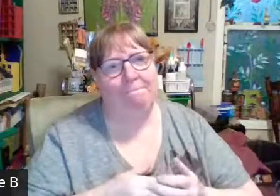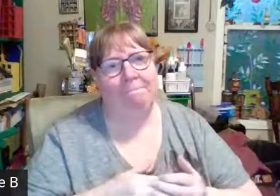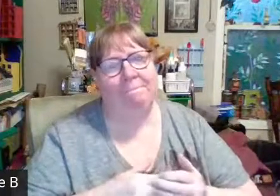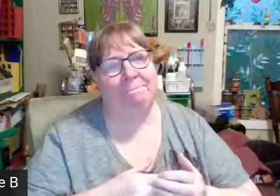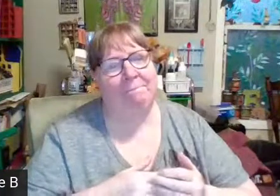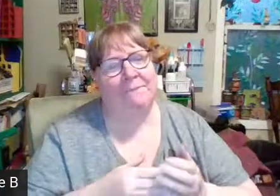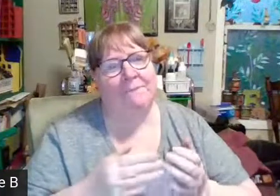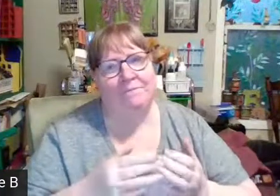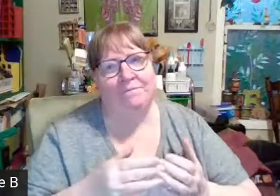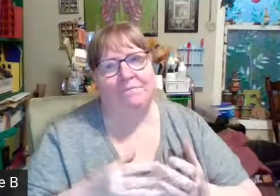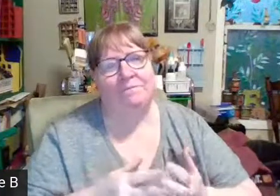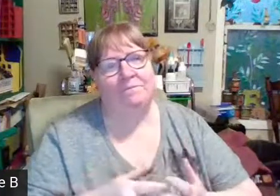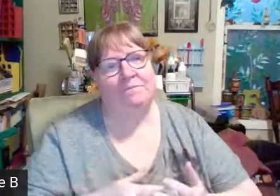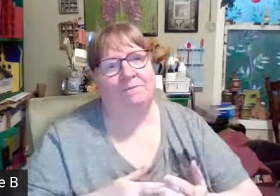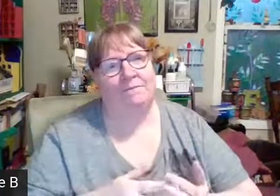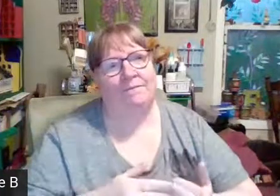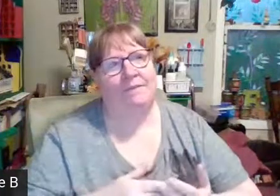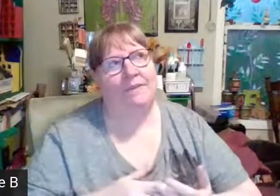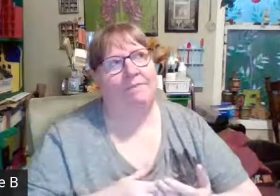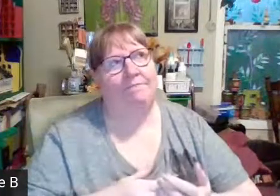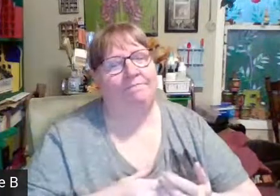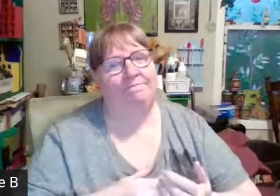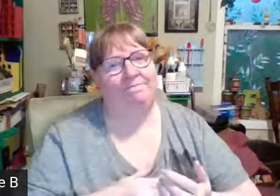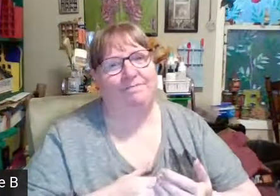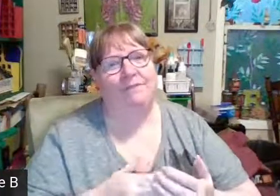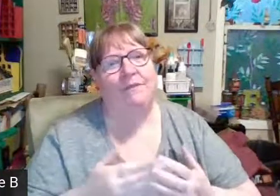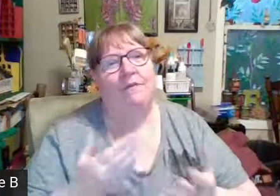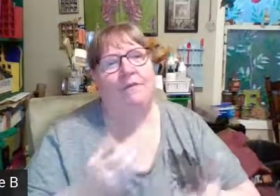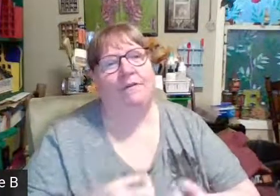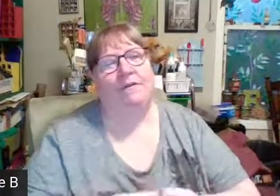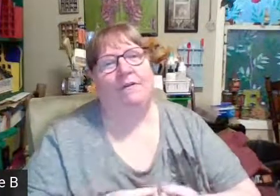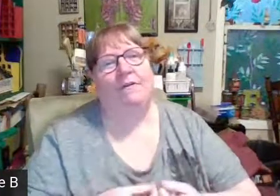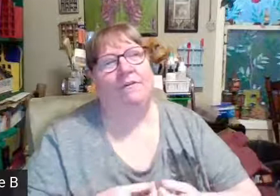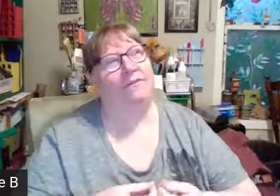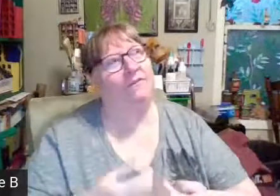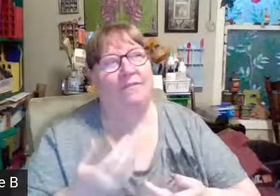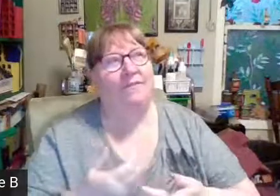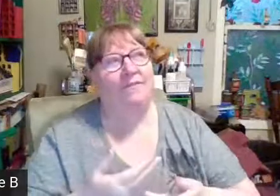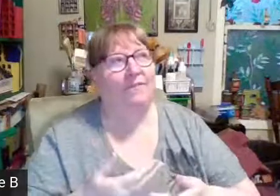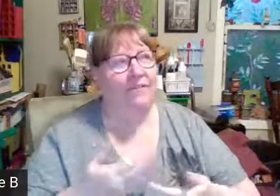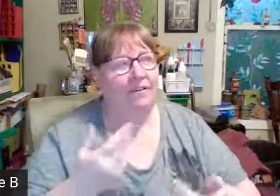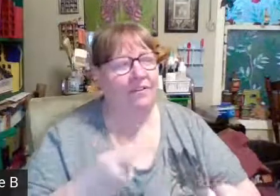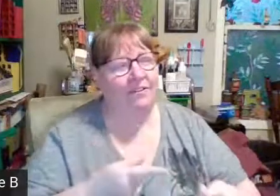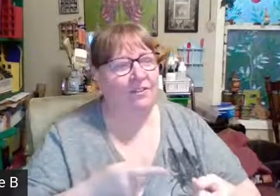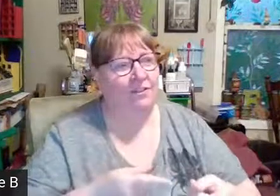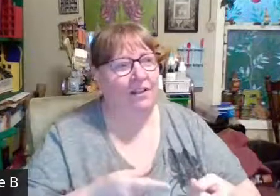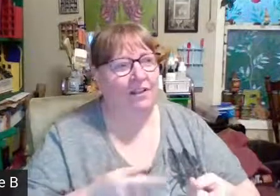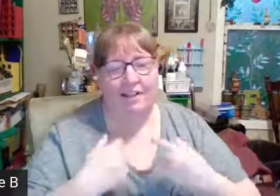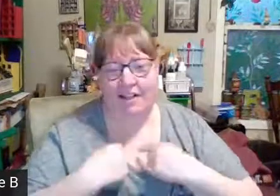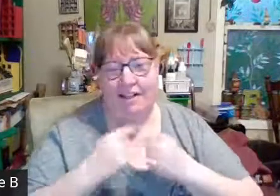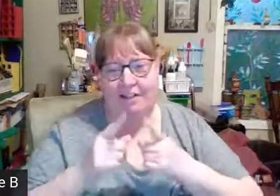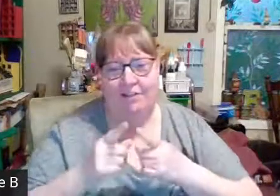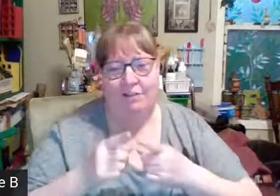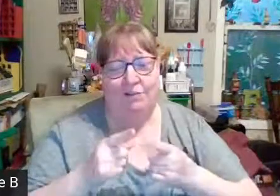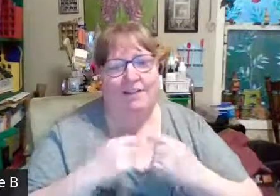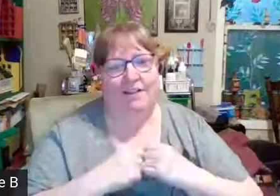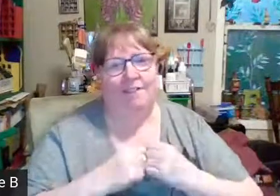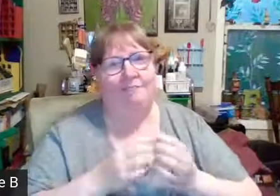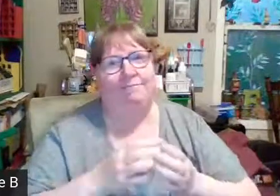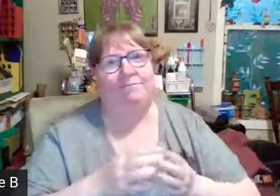sometimes see, oh, wow, we both kind of make junk journals and we love, or let me do it this way. Kim and I love making